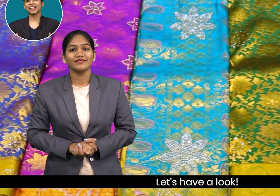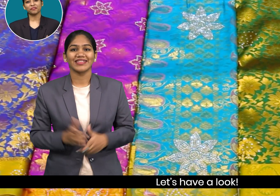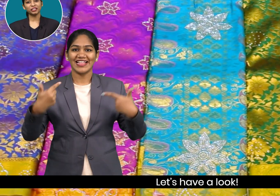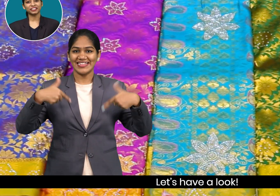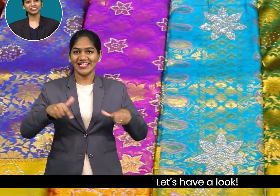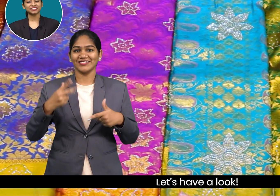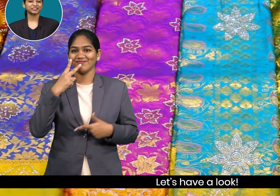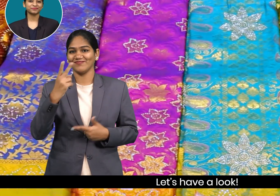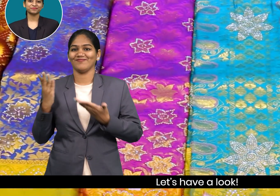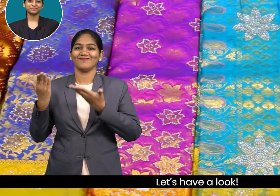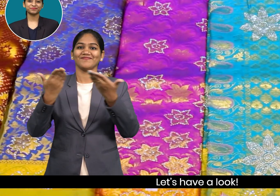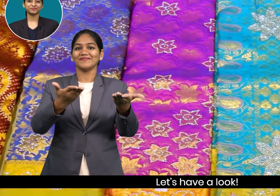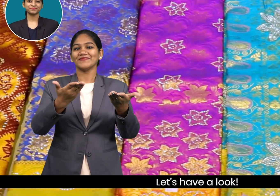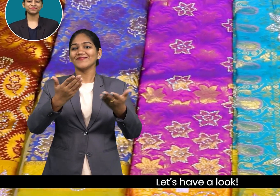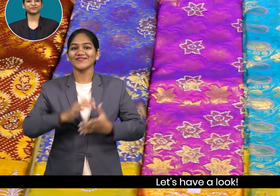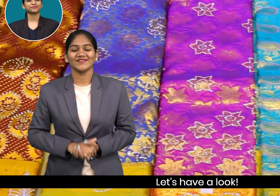Let's have a look.